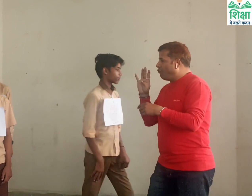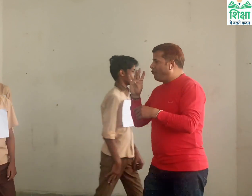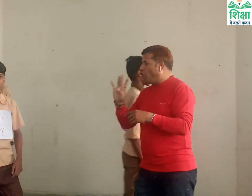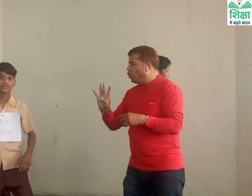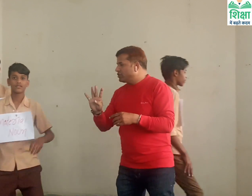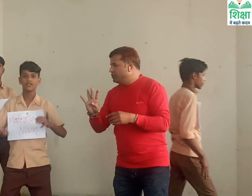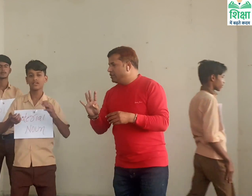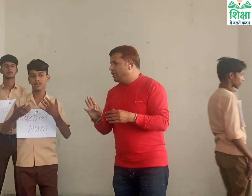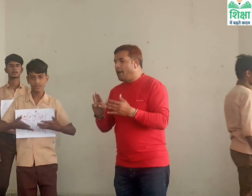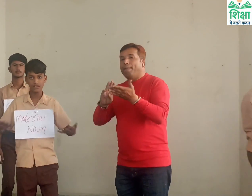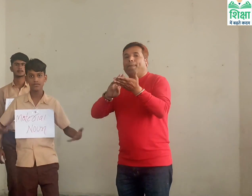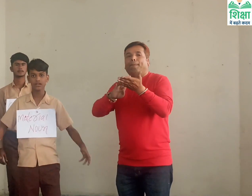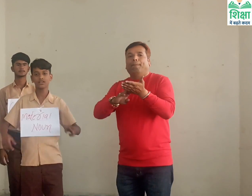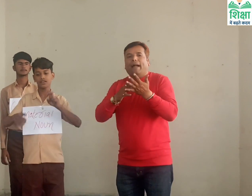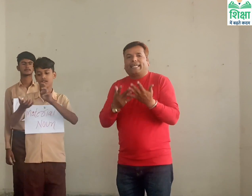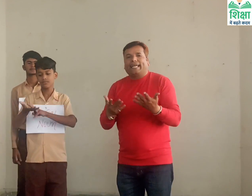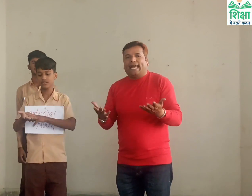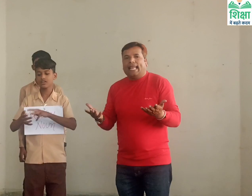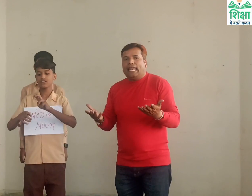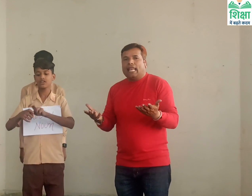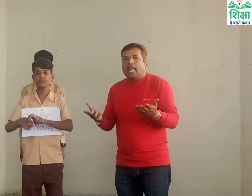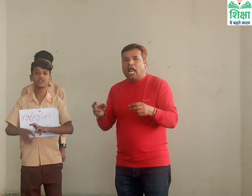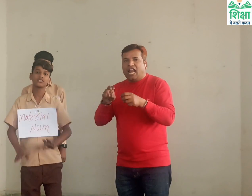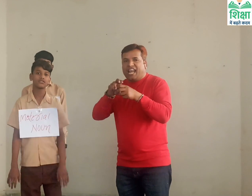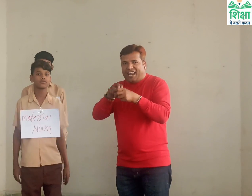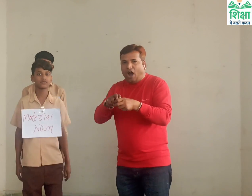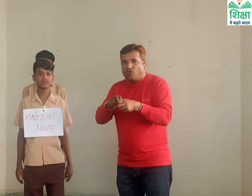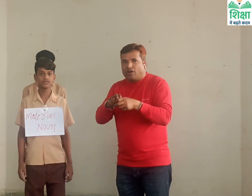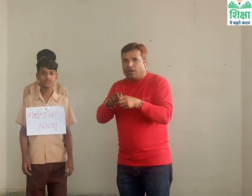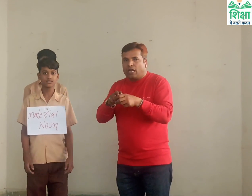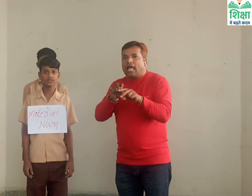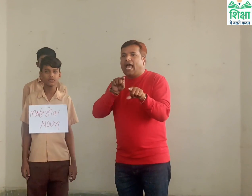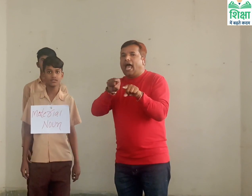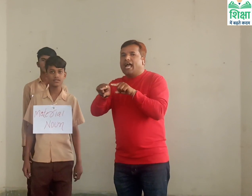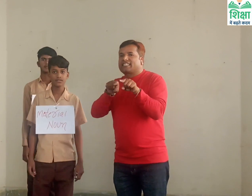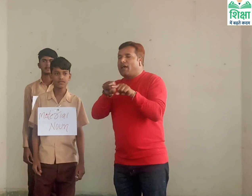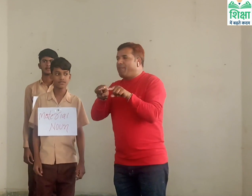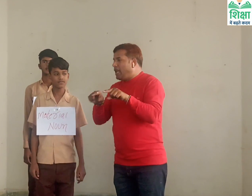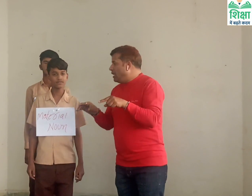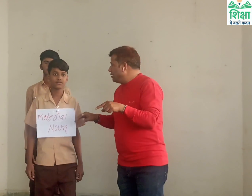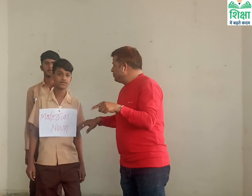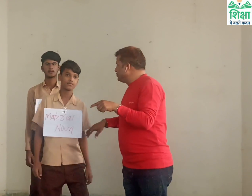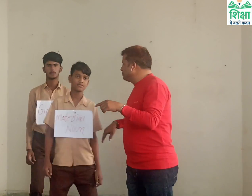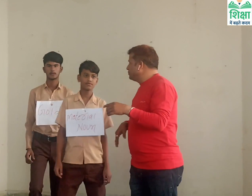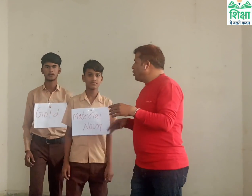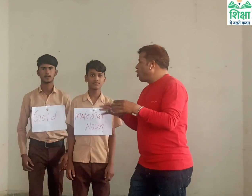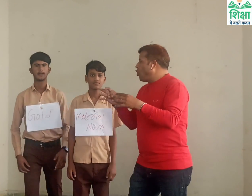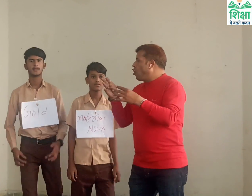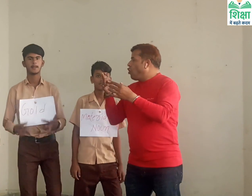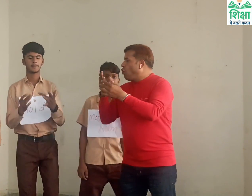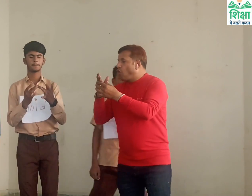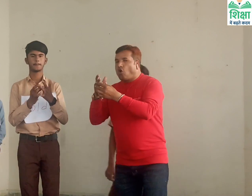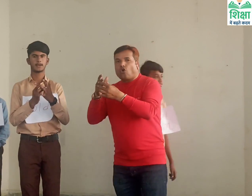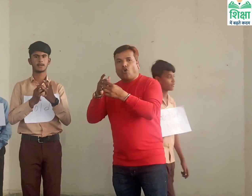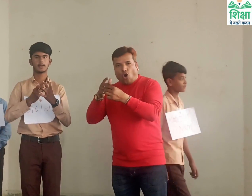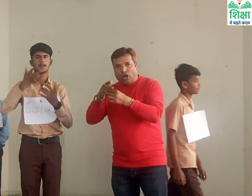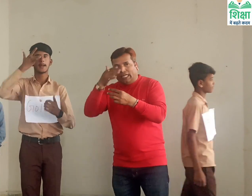fourth, material, noun, example, gold,